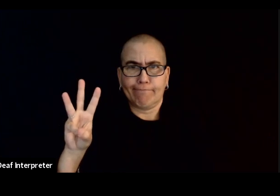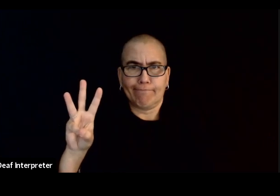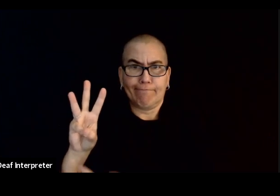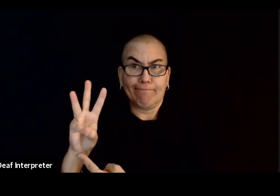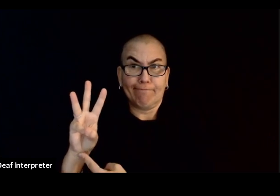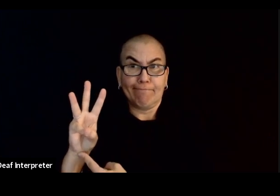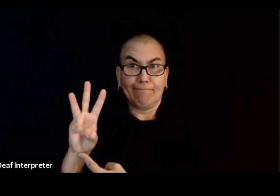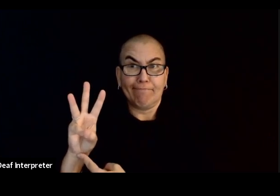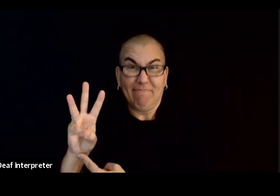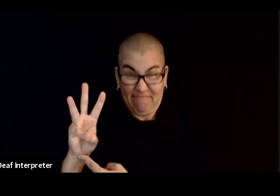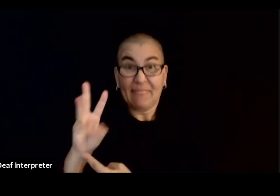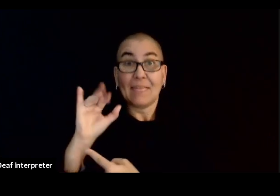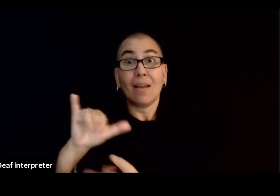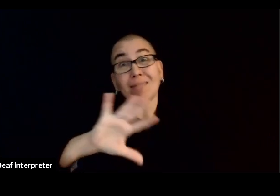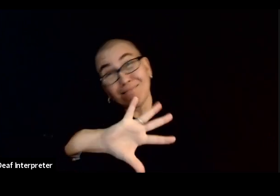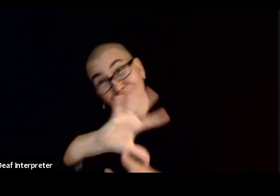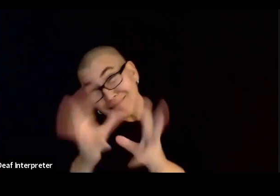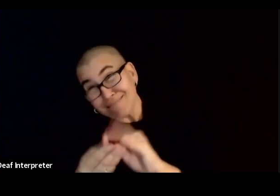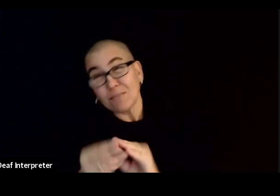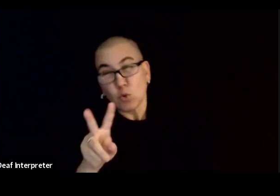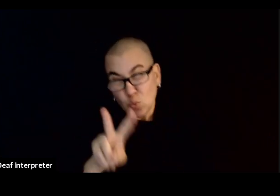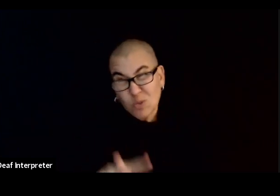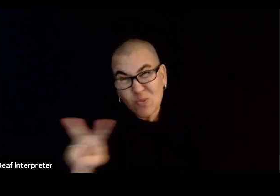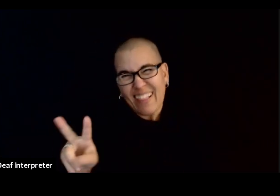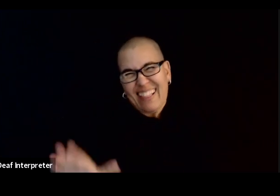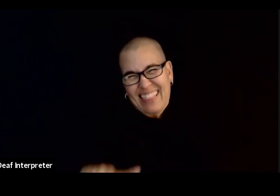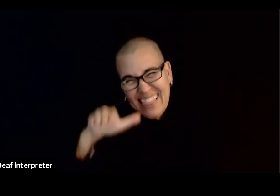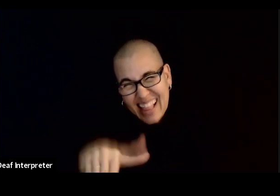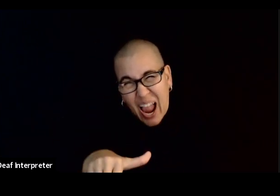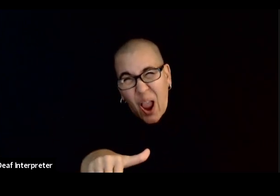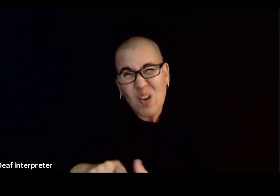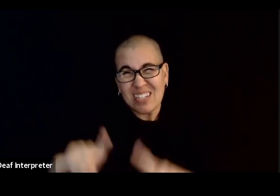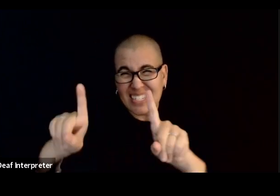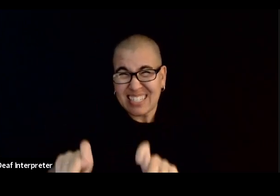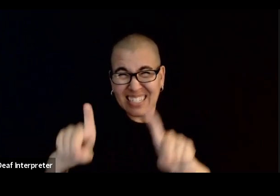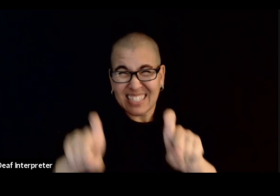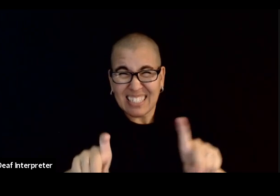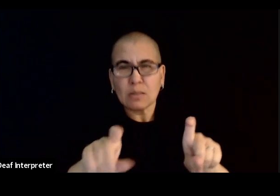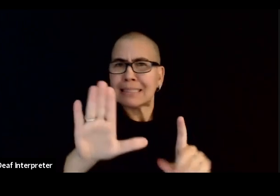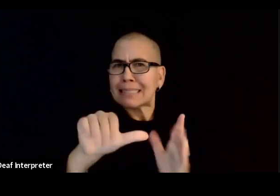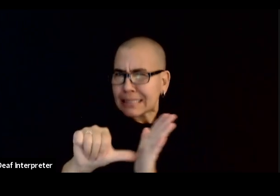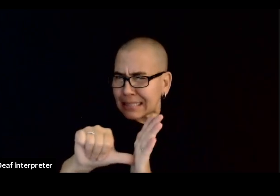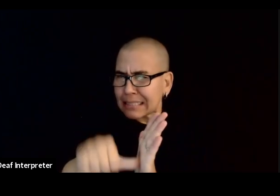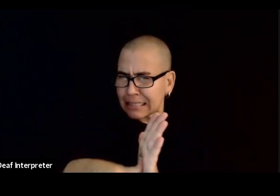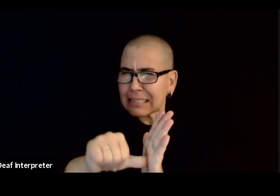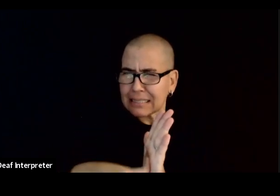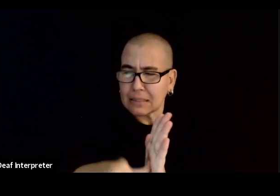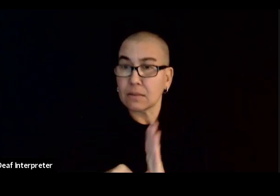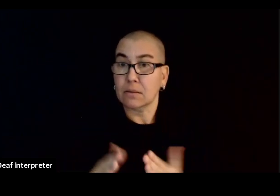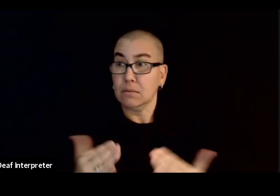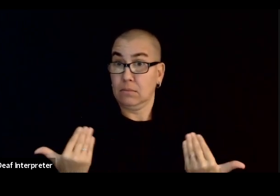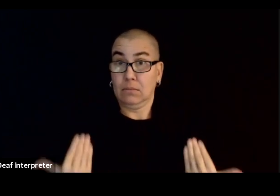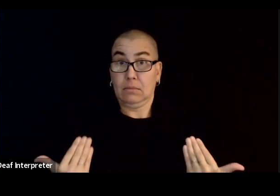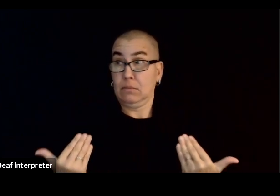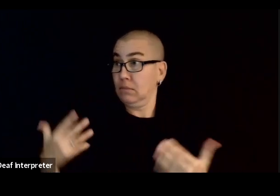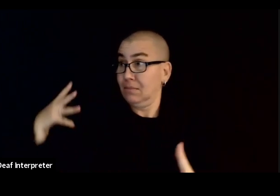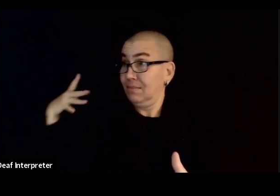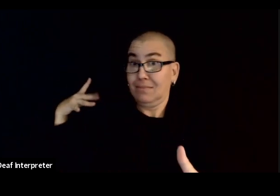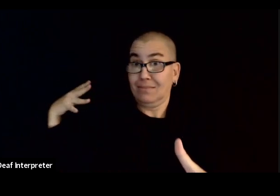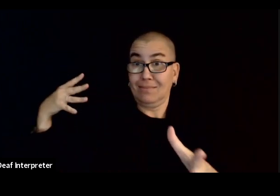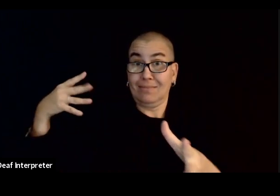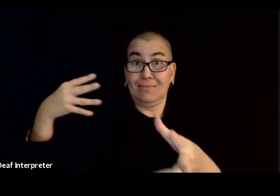22,162 lab tests. But more significantly, we reached 2 million laboratory tests